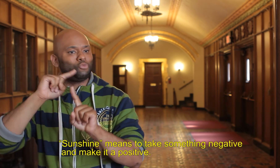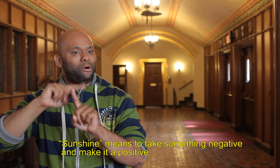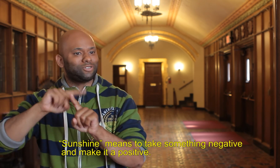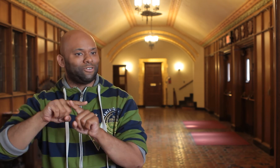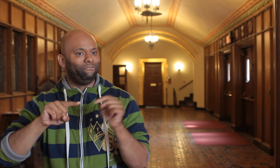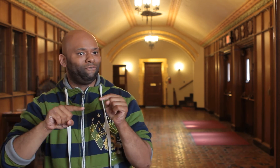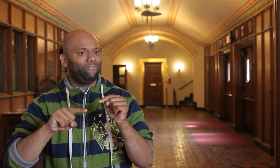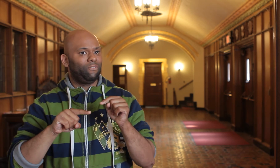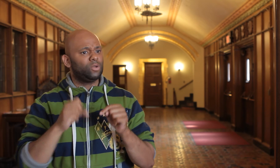positive.